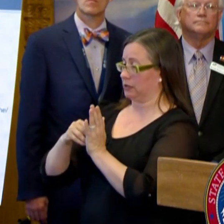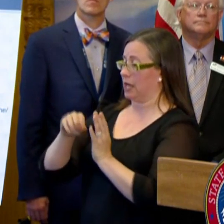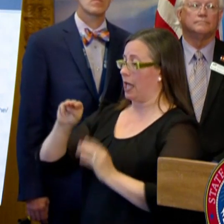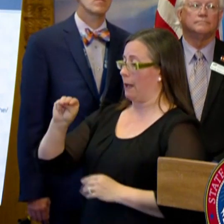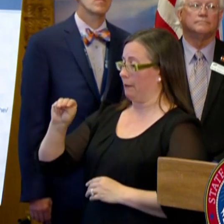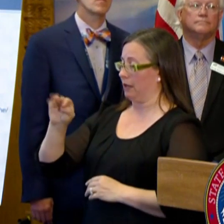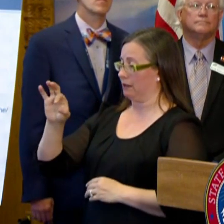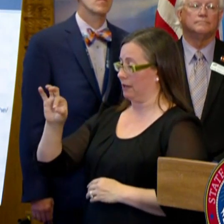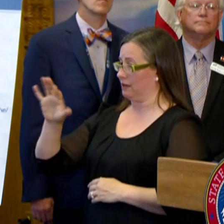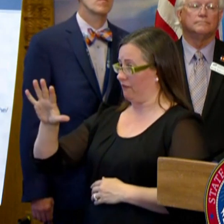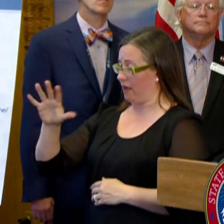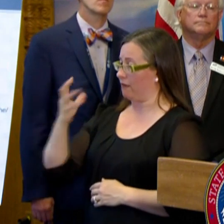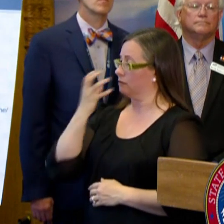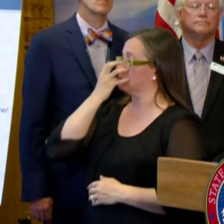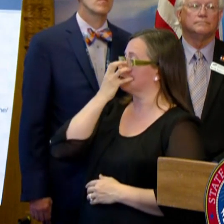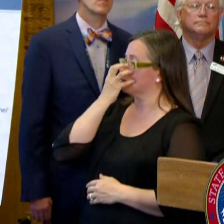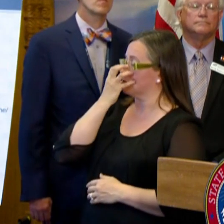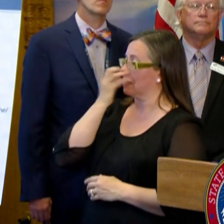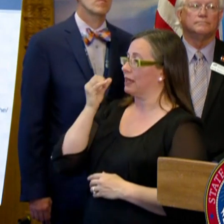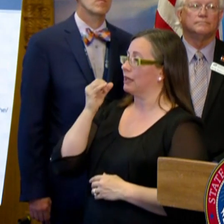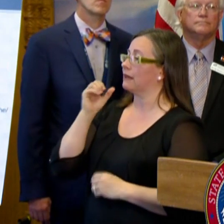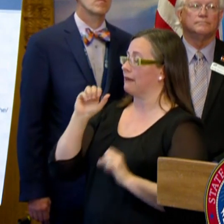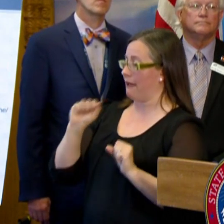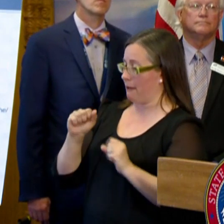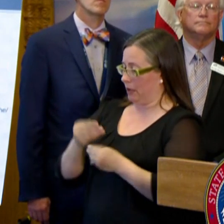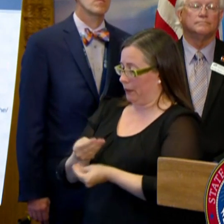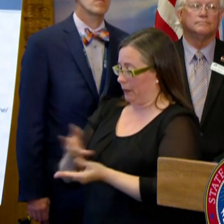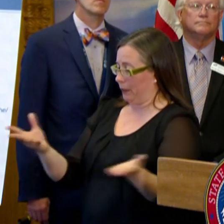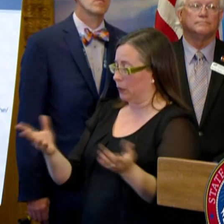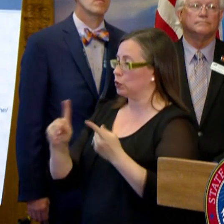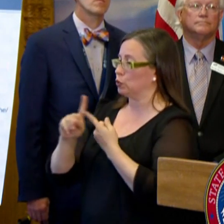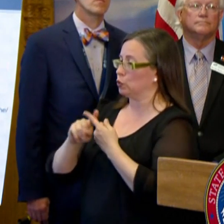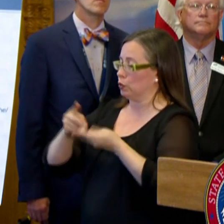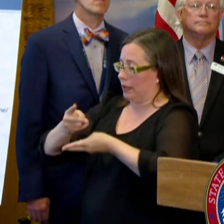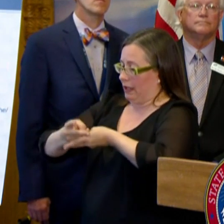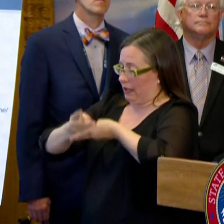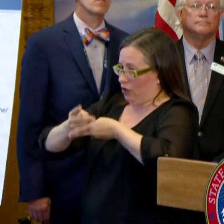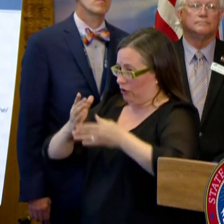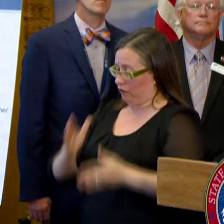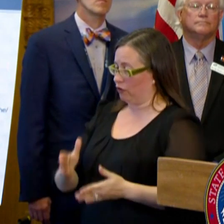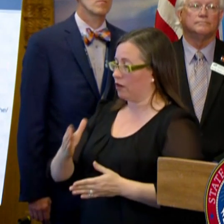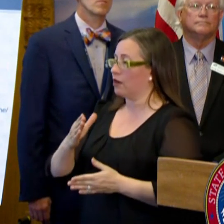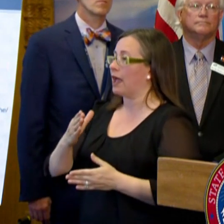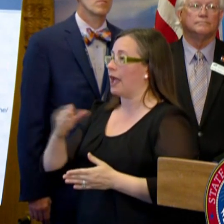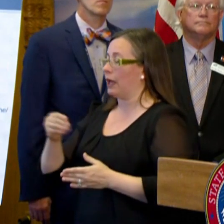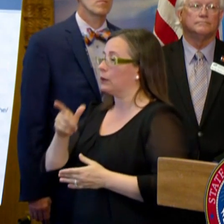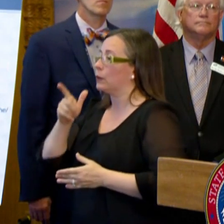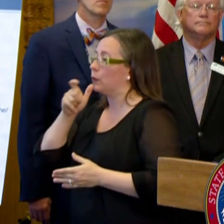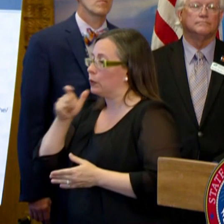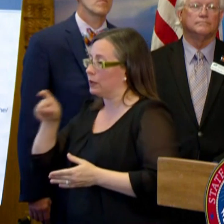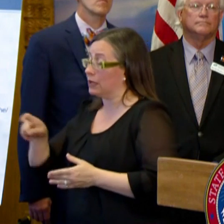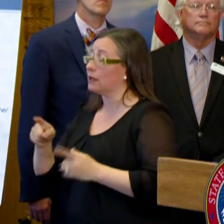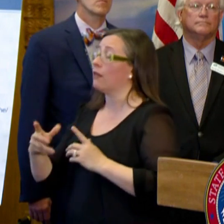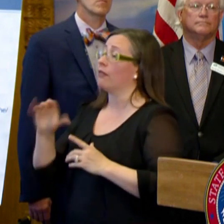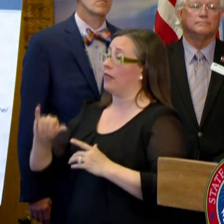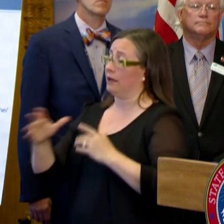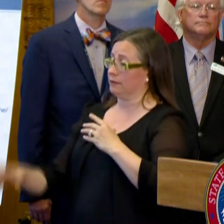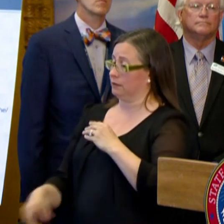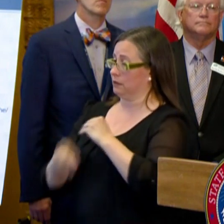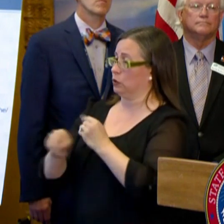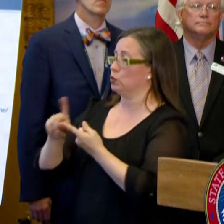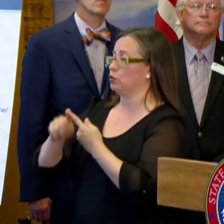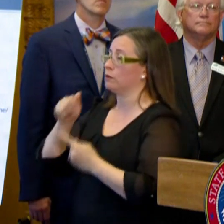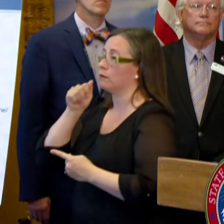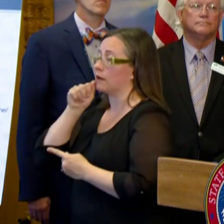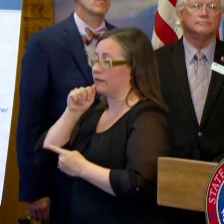would be distributed, if needed, to caregivers and those at risk. That is in addition to the private supply, meaning there are many hospitals, and we